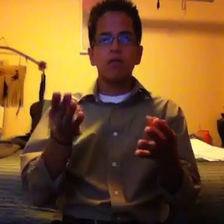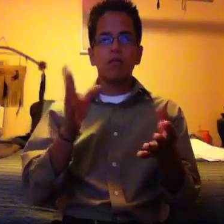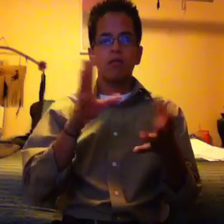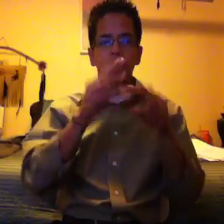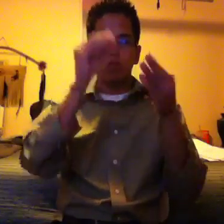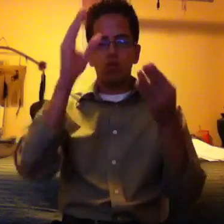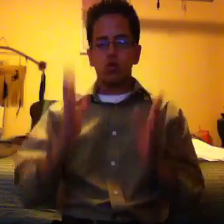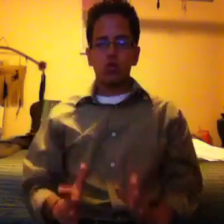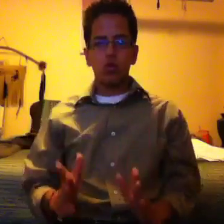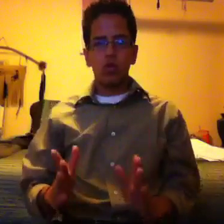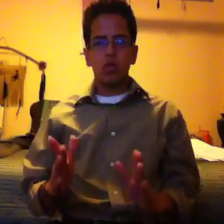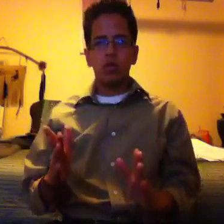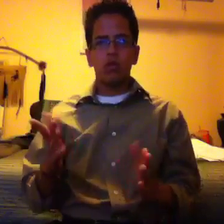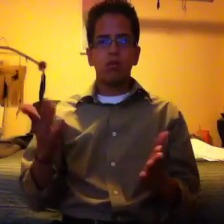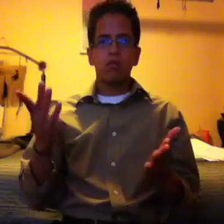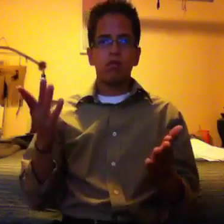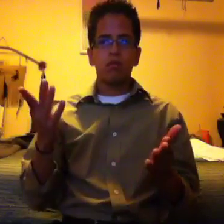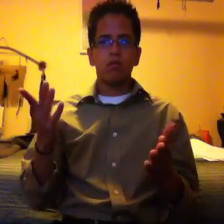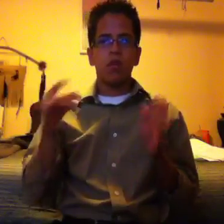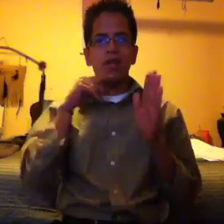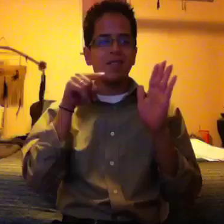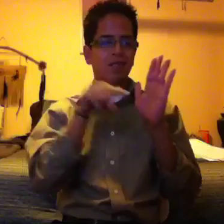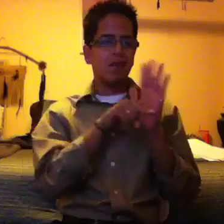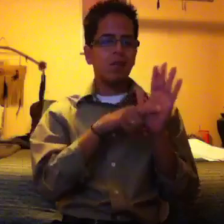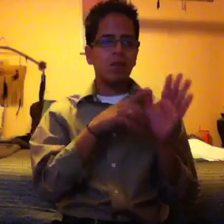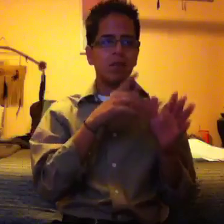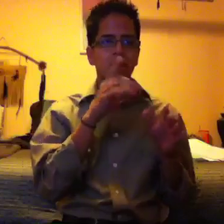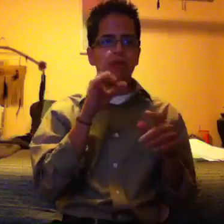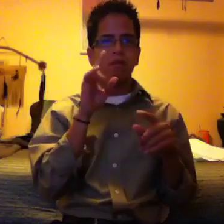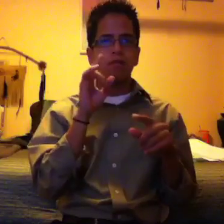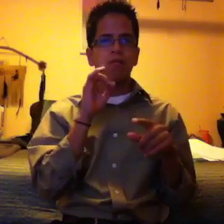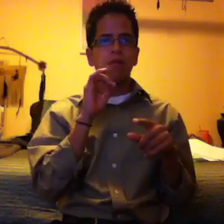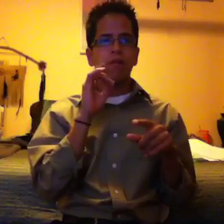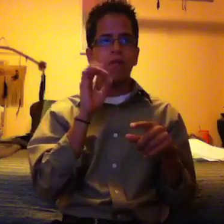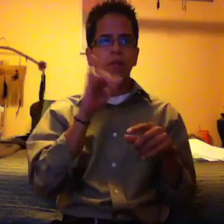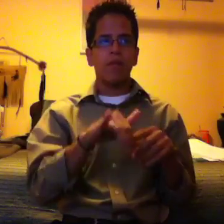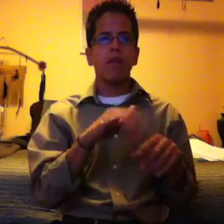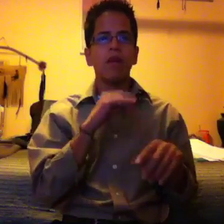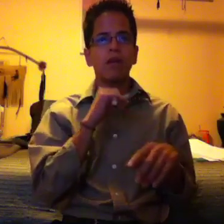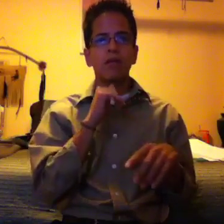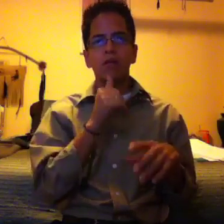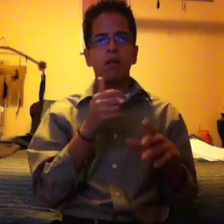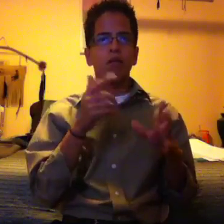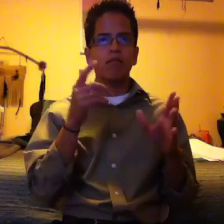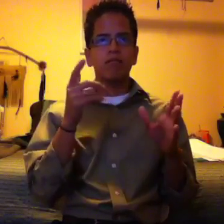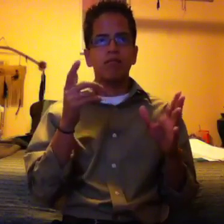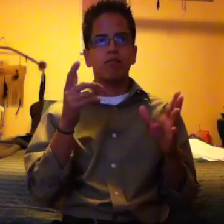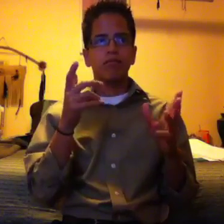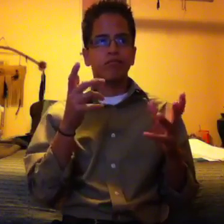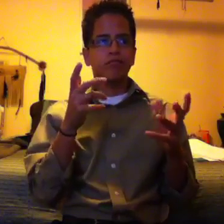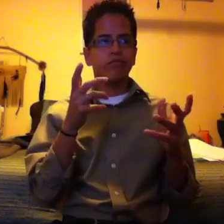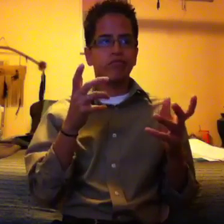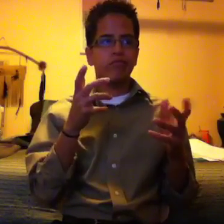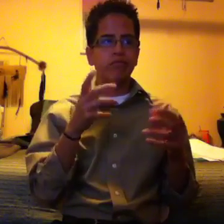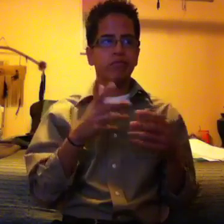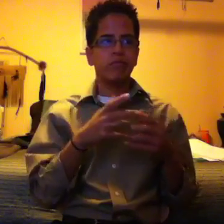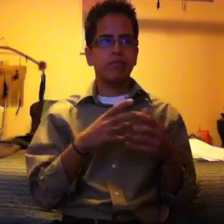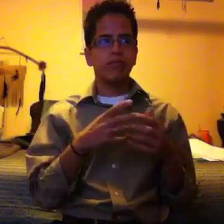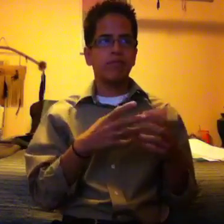particular content area. And I'm going to use two examples to really illustrate how you could do this on very different levels. First of all,